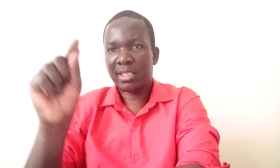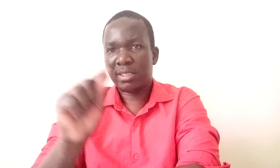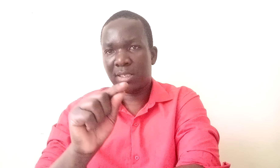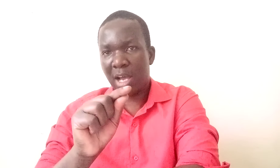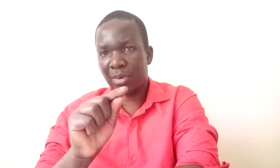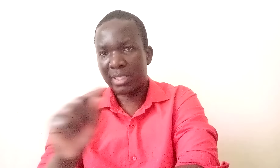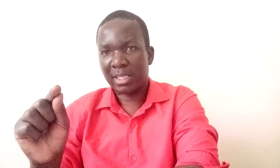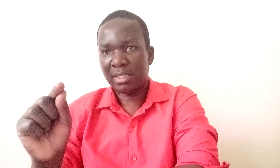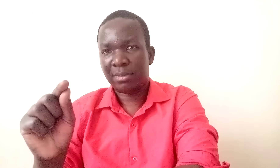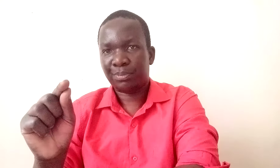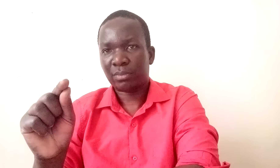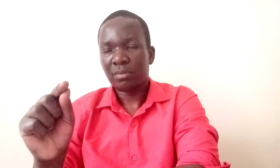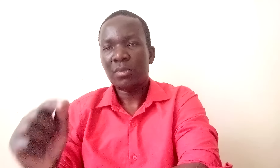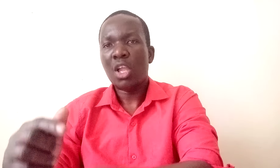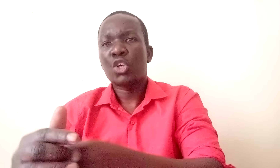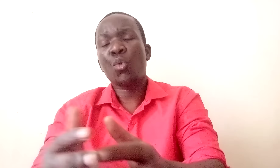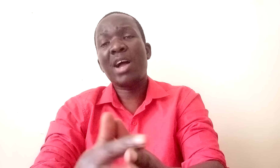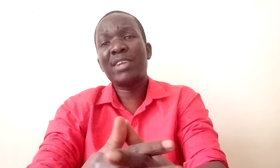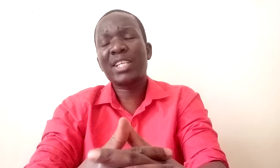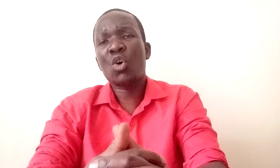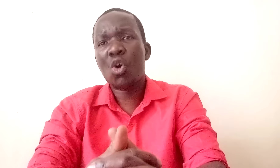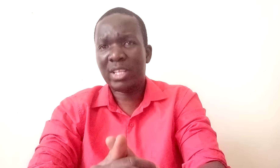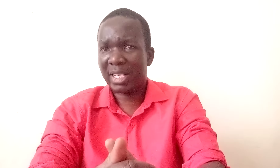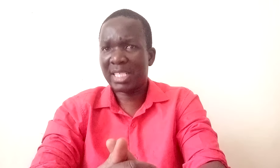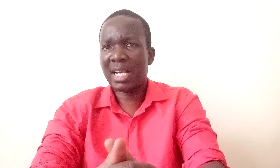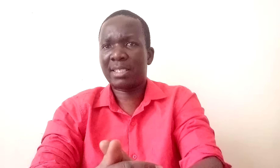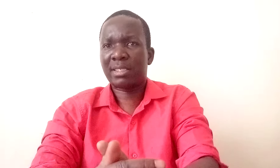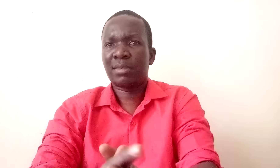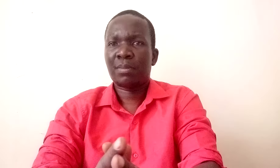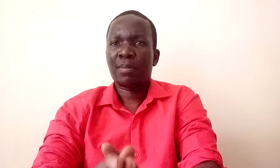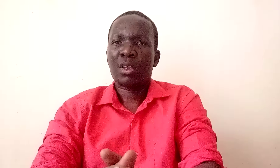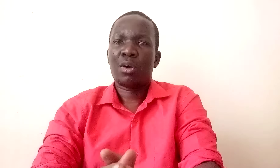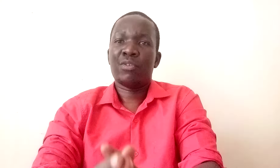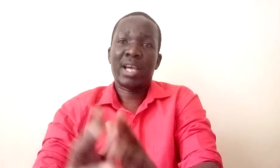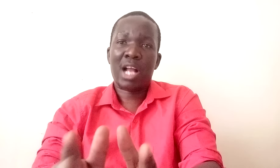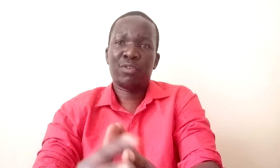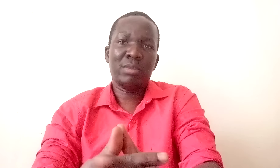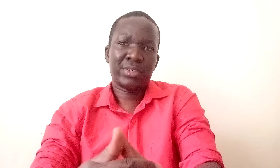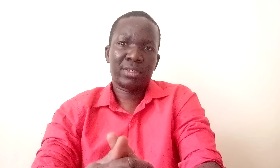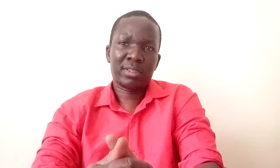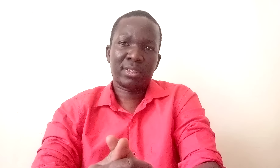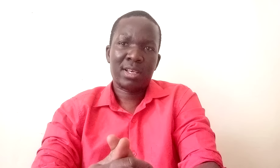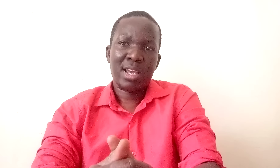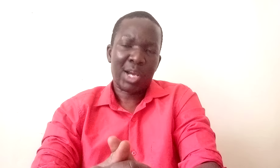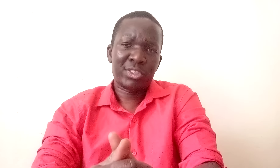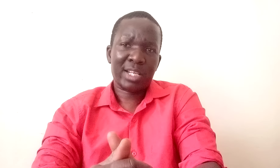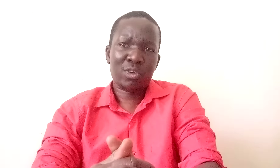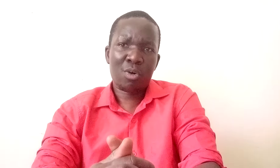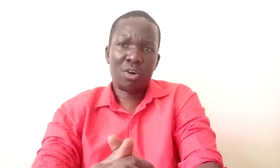is our Z. So we have learned all the letters of the alphabets. Can we start from O?